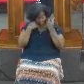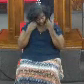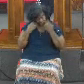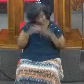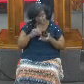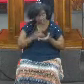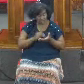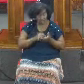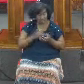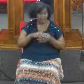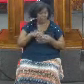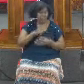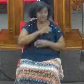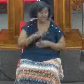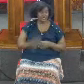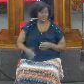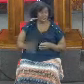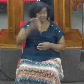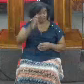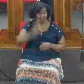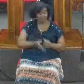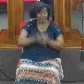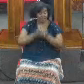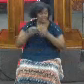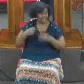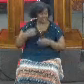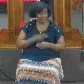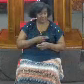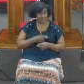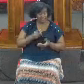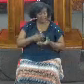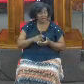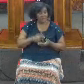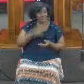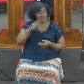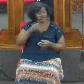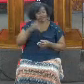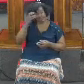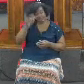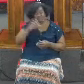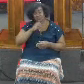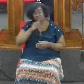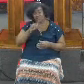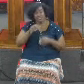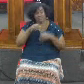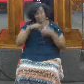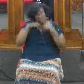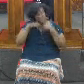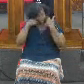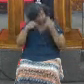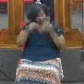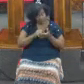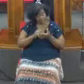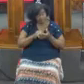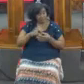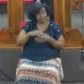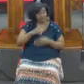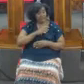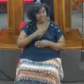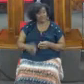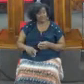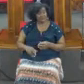gospel of Christ. God help us. Paul says, I am not ashamed of the gospel of Christ. You hear me, Christians?